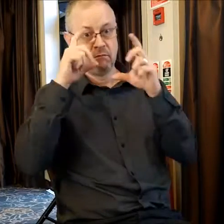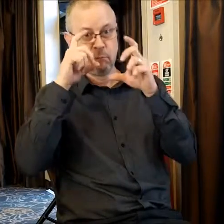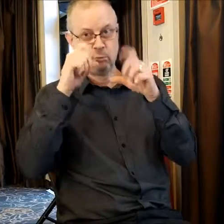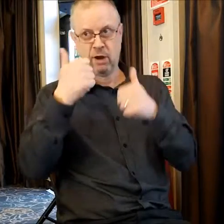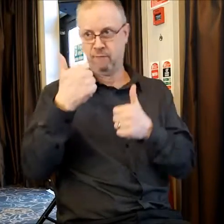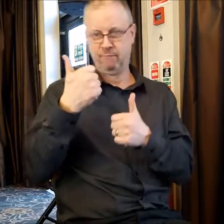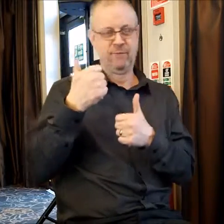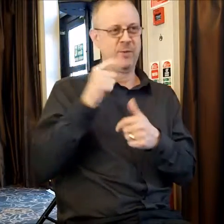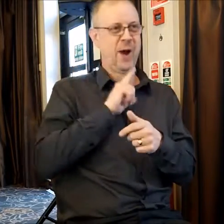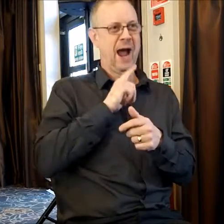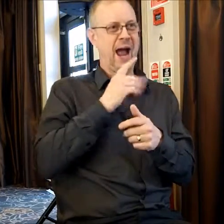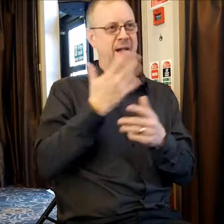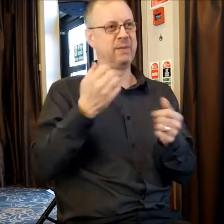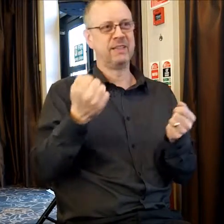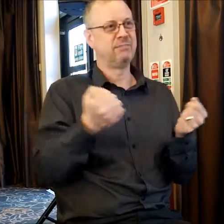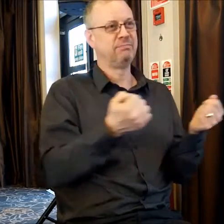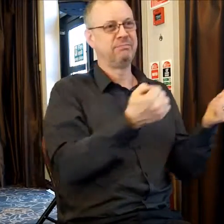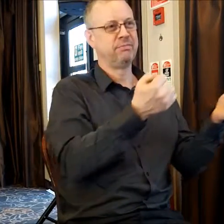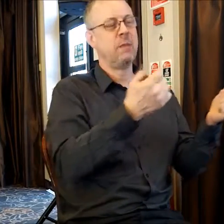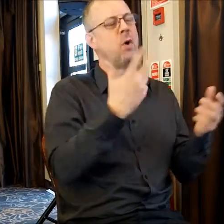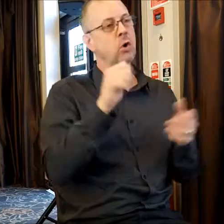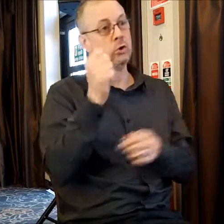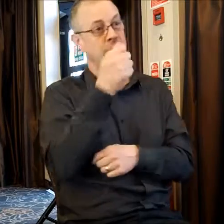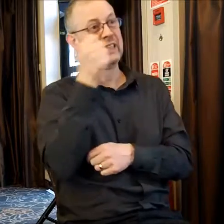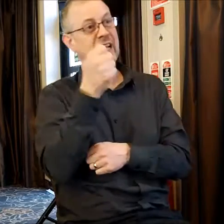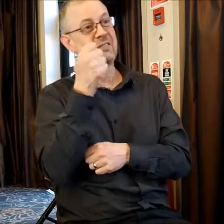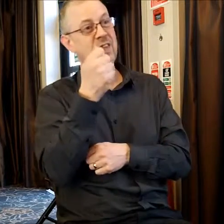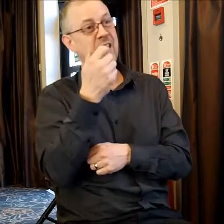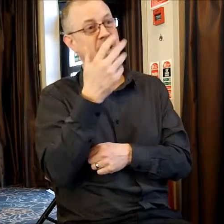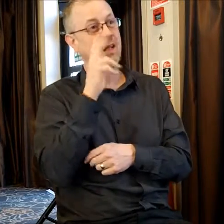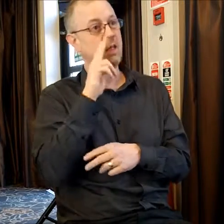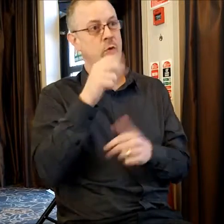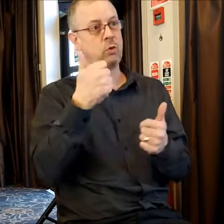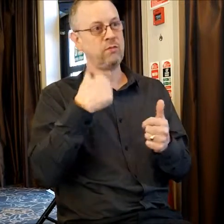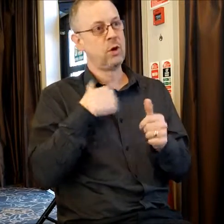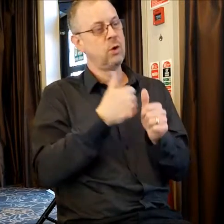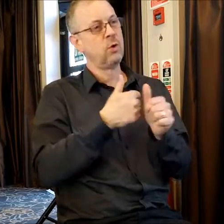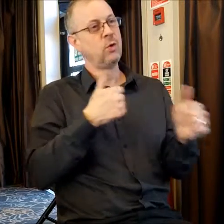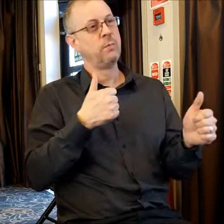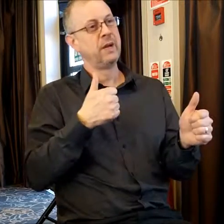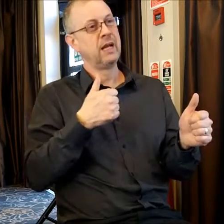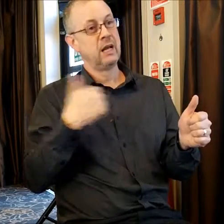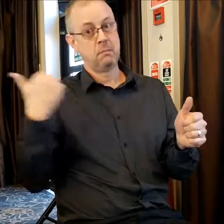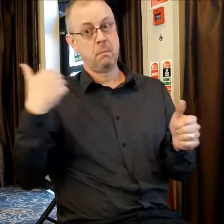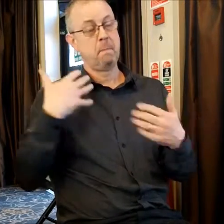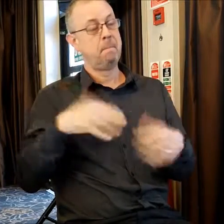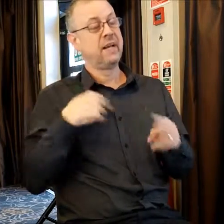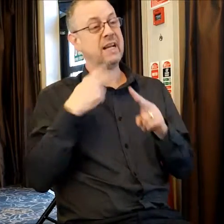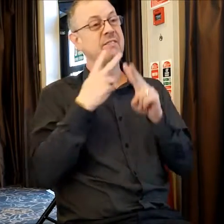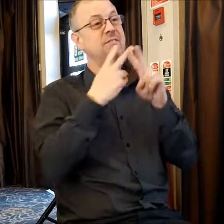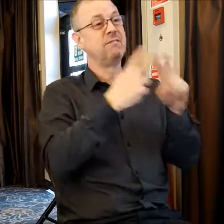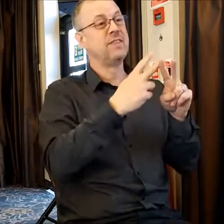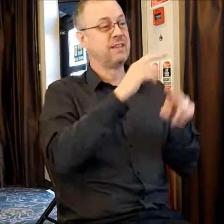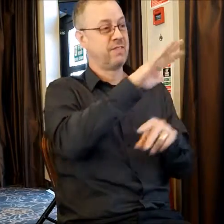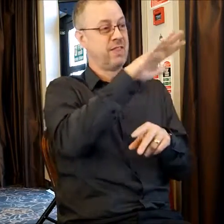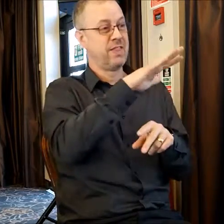A really successful job in Niger. We went out and visited it. It was really great. They had no complaints at